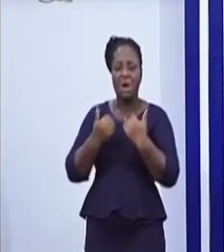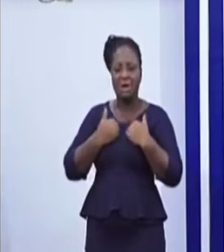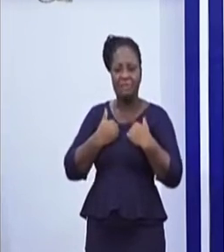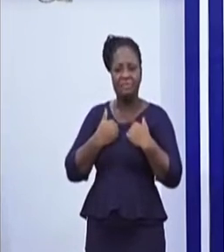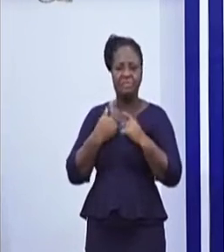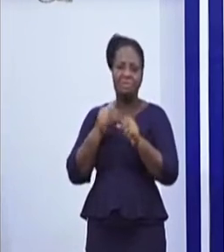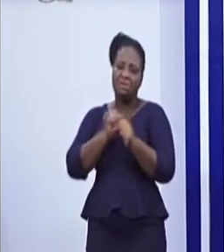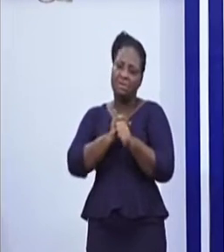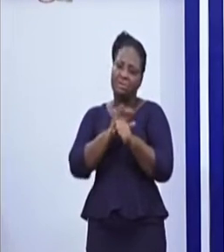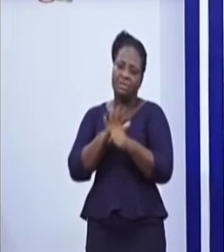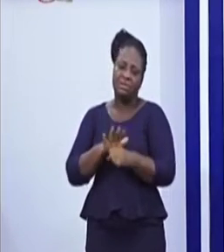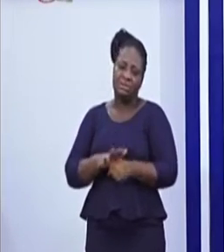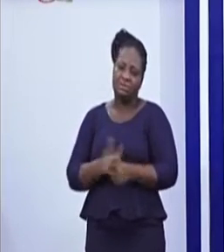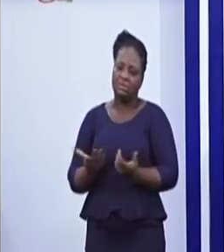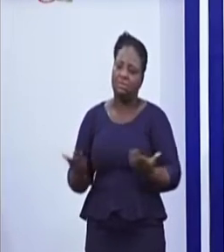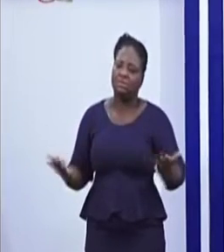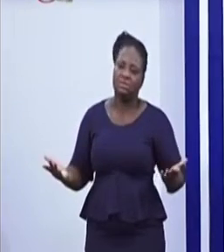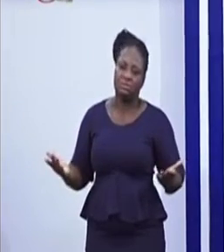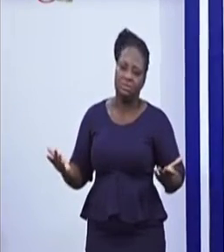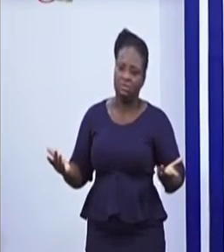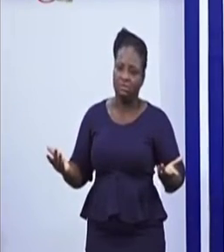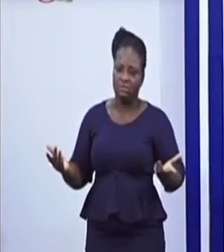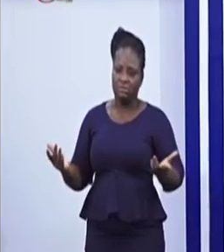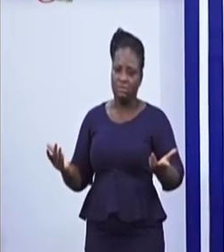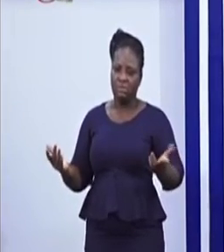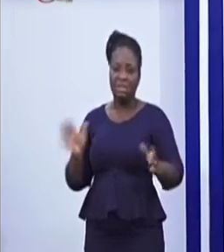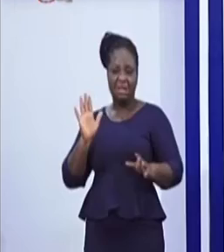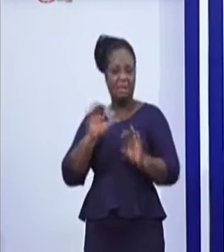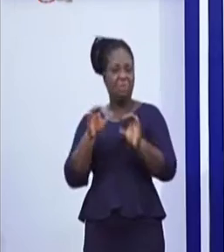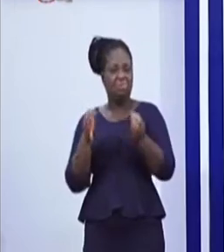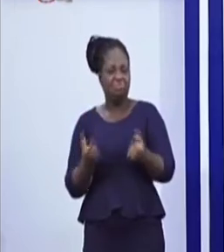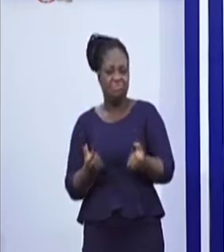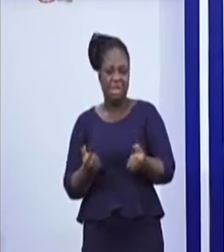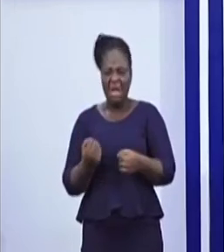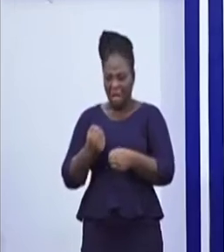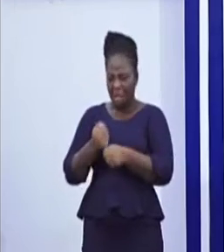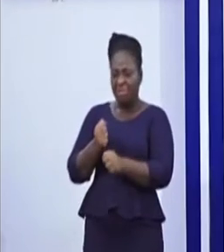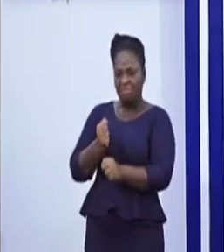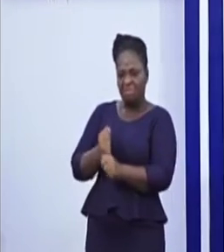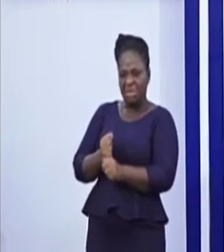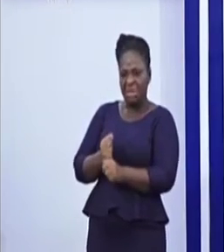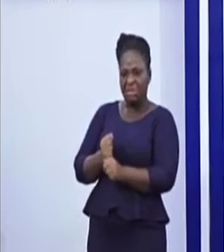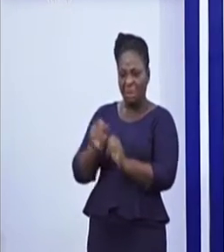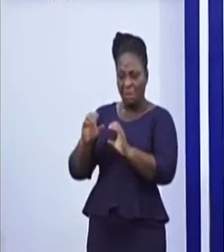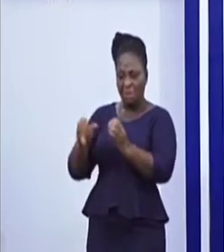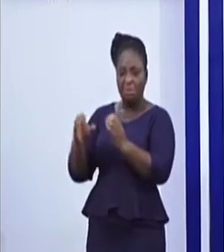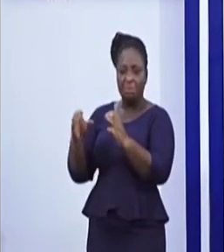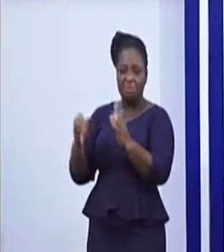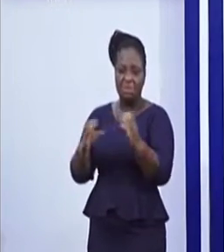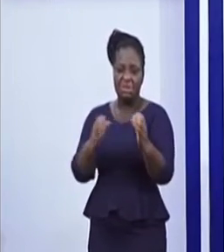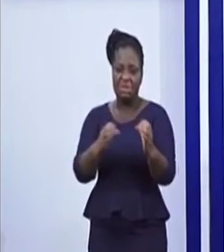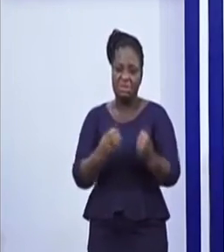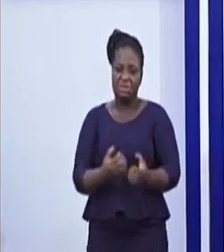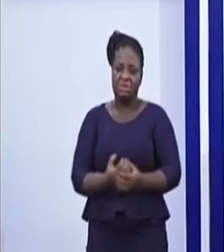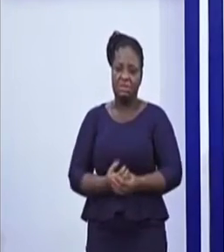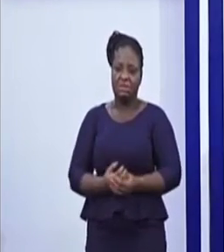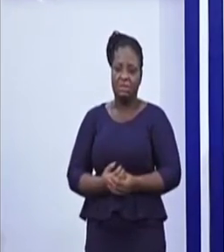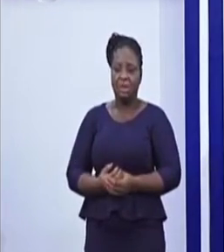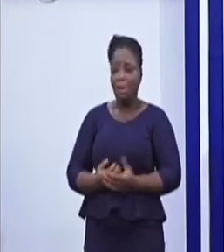support persons even in that community. It makes communities